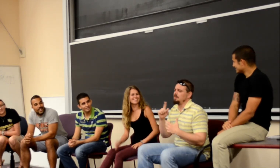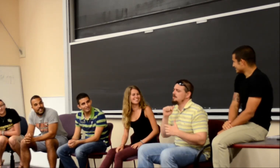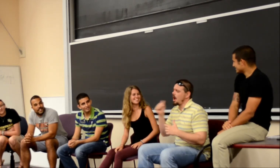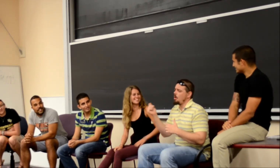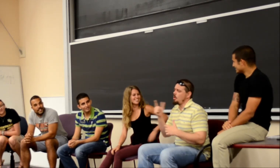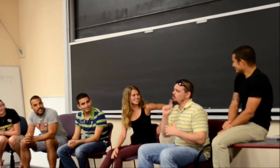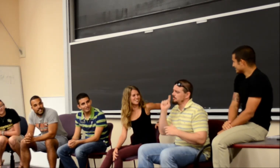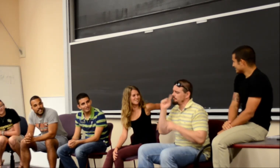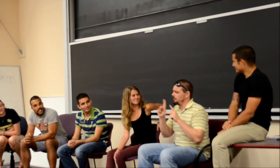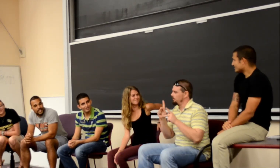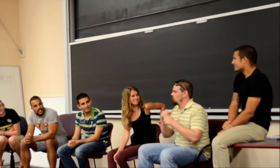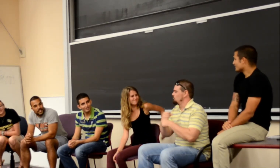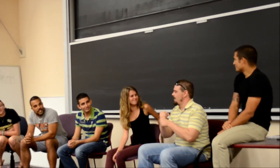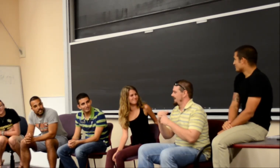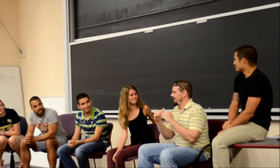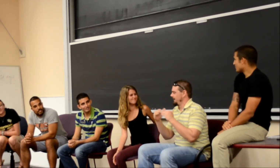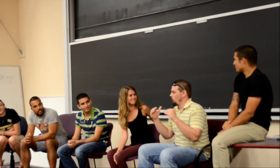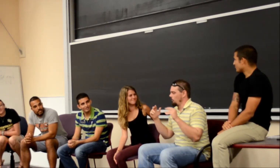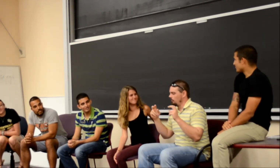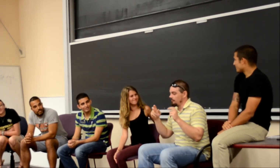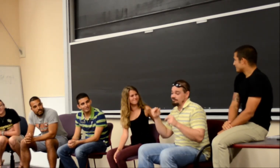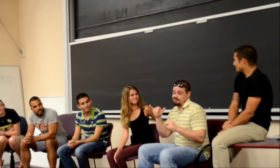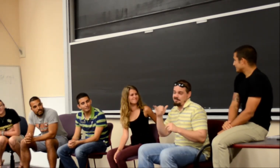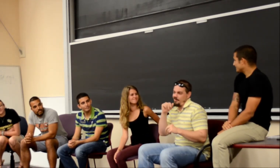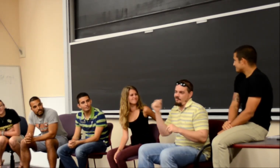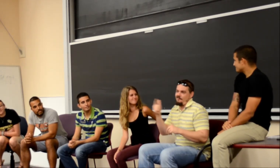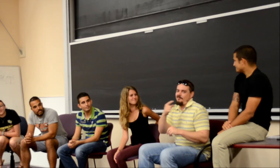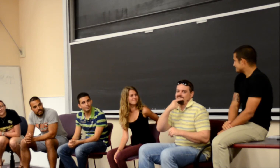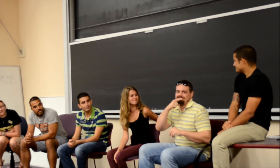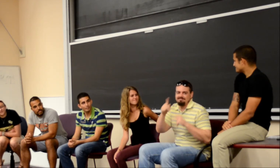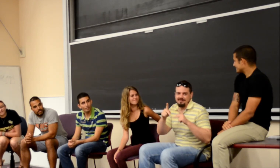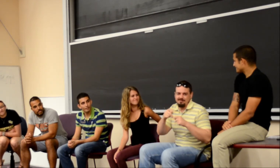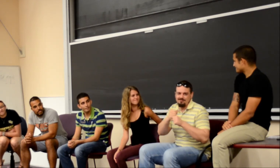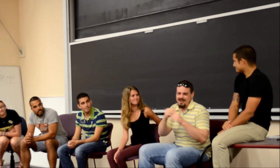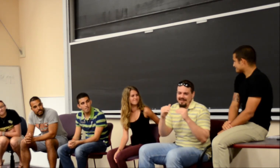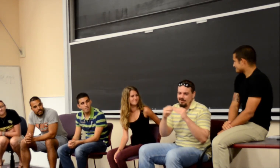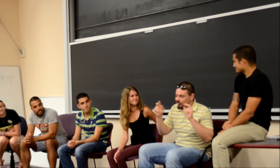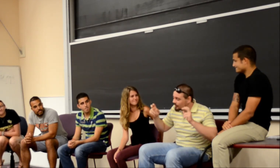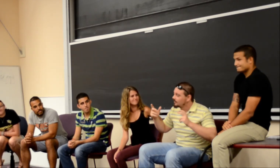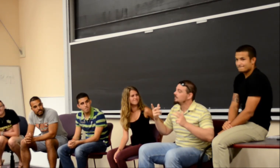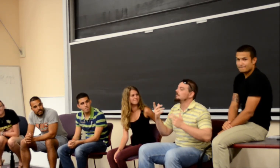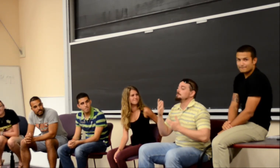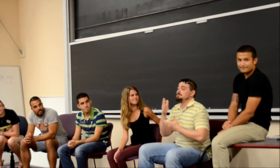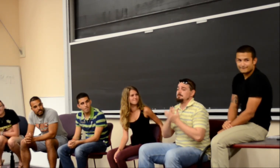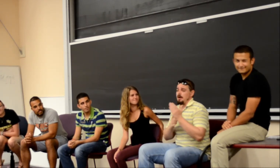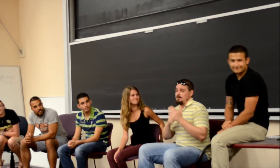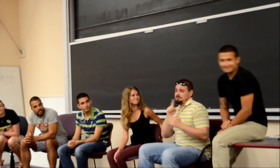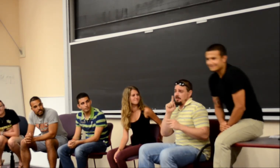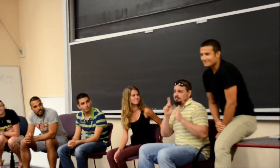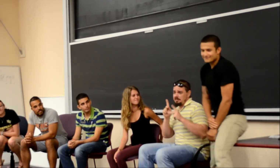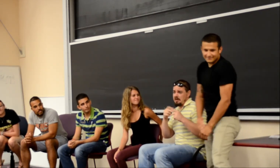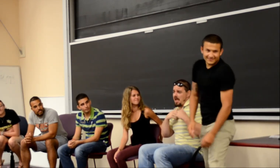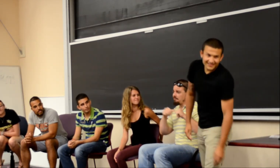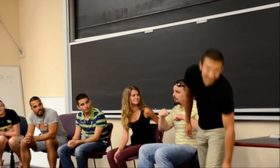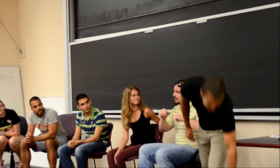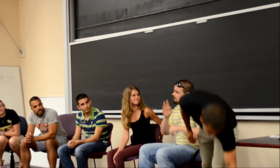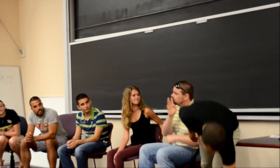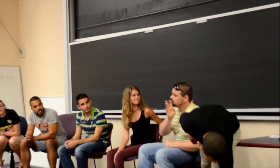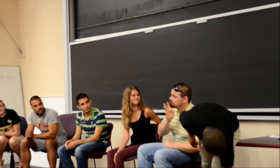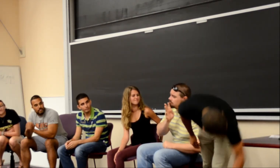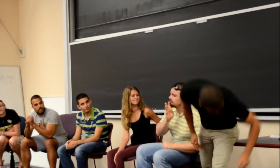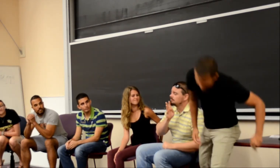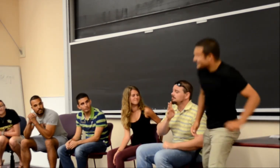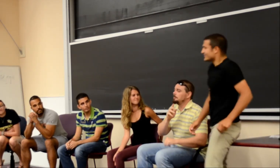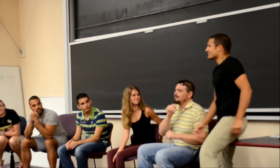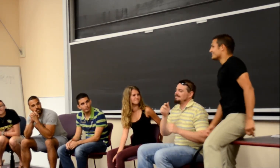that not all deaf people are created equal, just like hearing people are not created equal. Some deaf